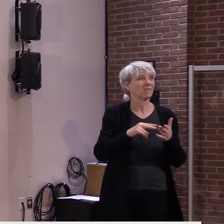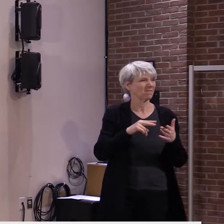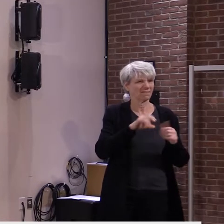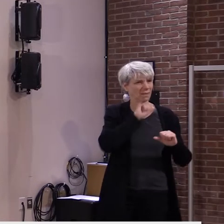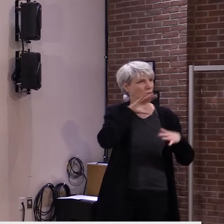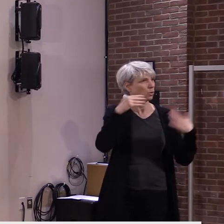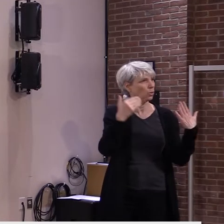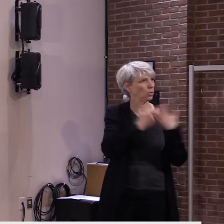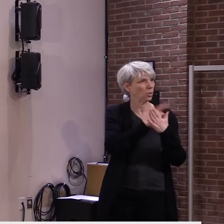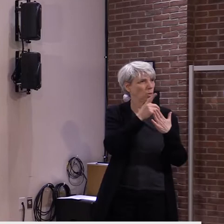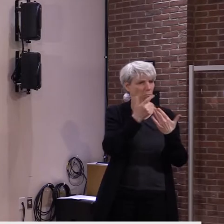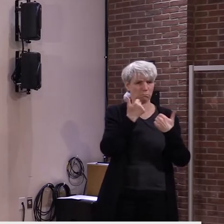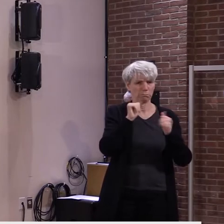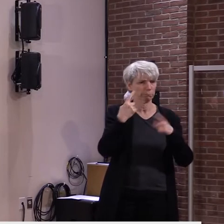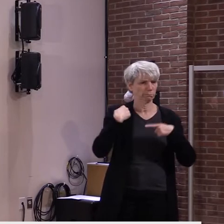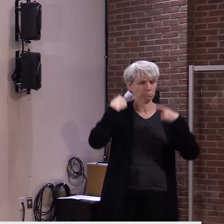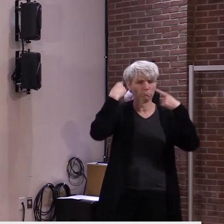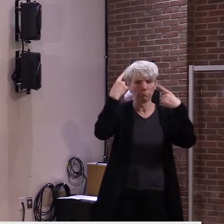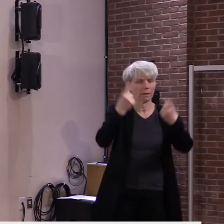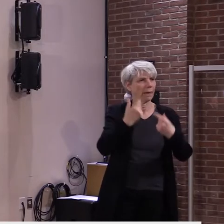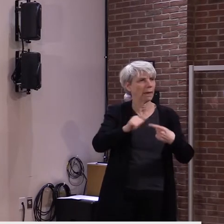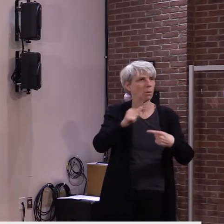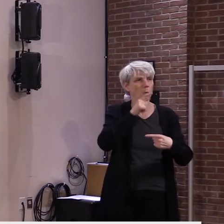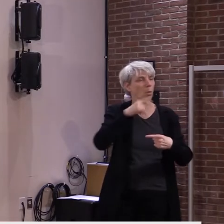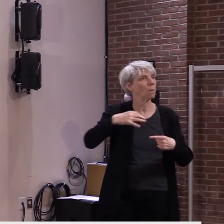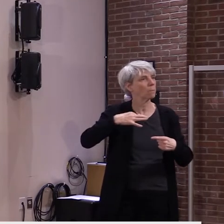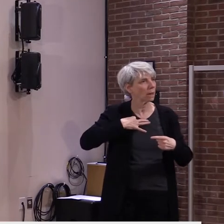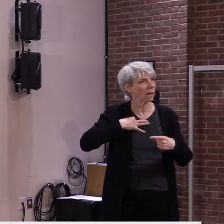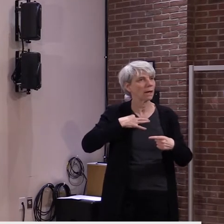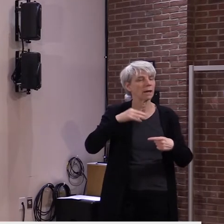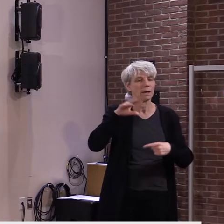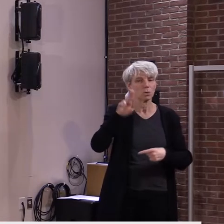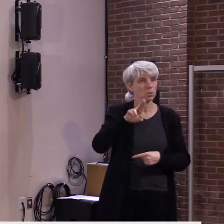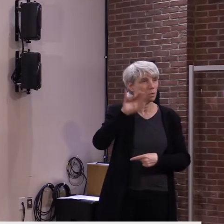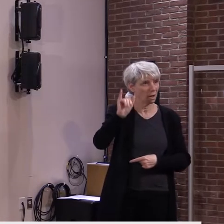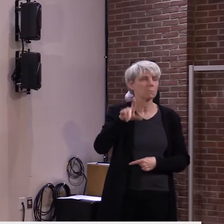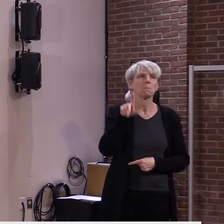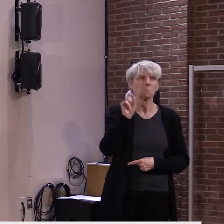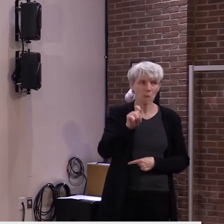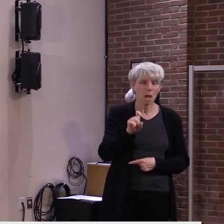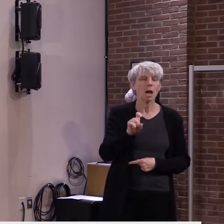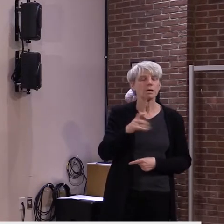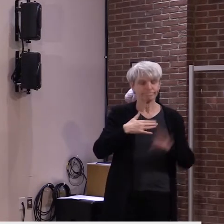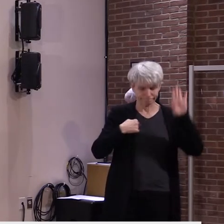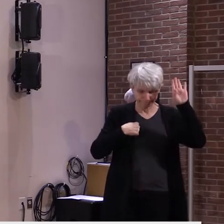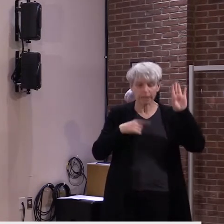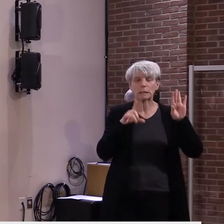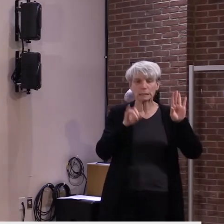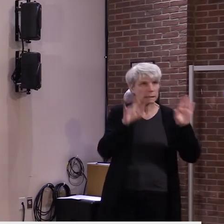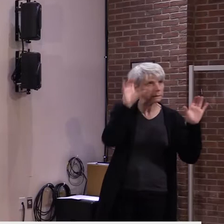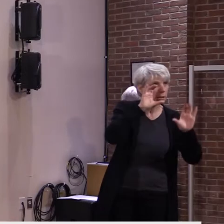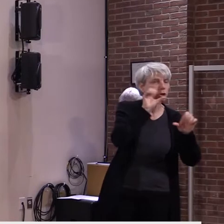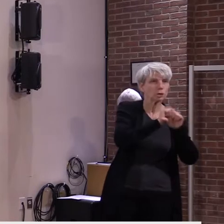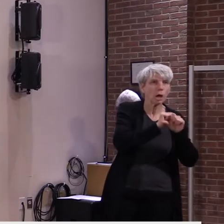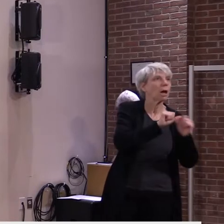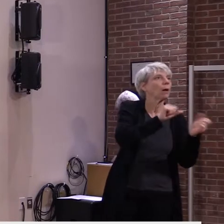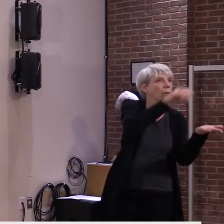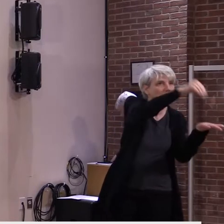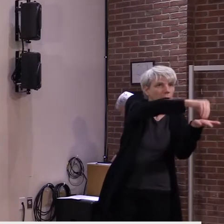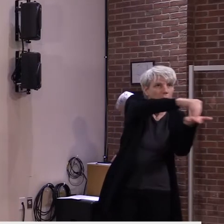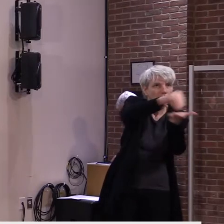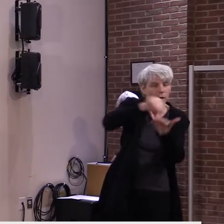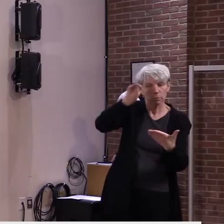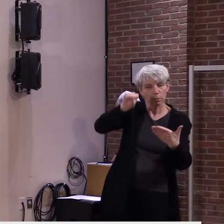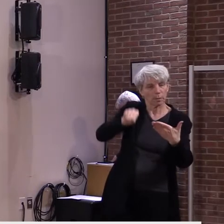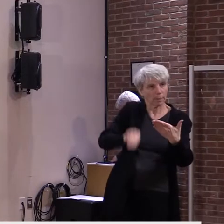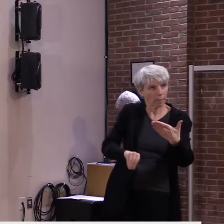to unemployment insurance. We're actually moving back to a more traditional form of unemployment insurance, which does require people to